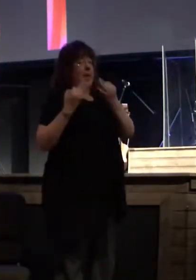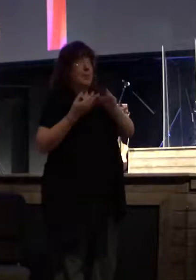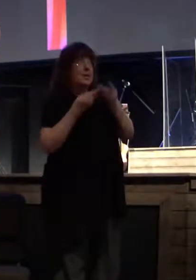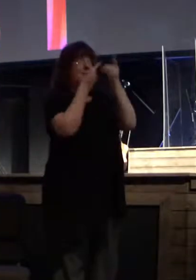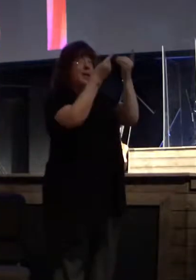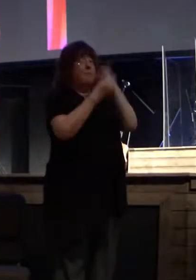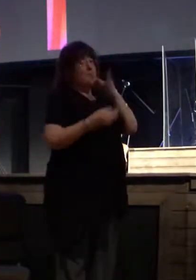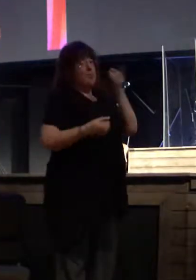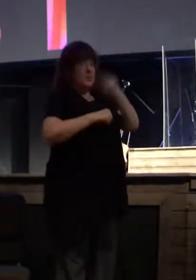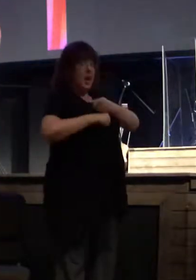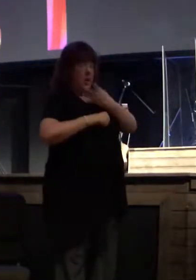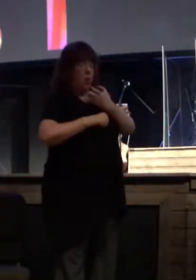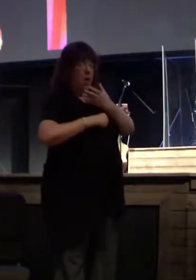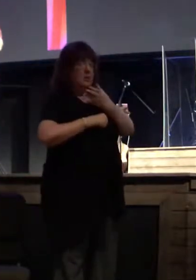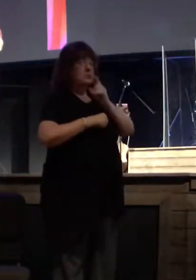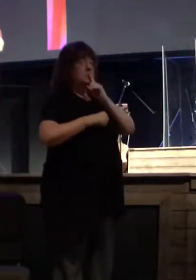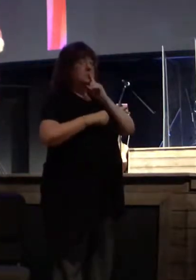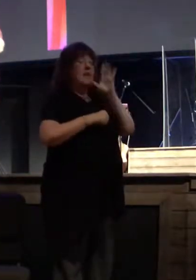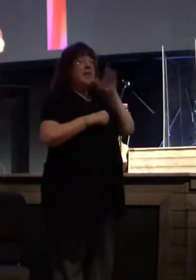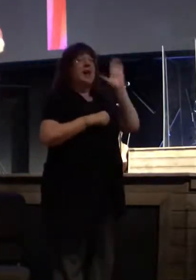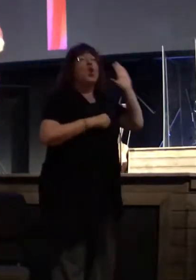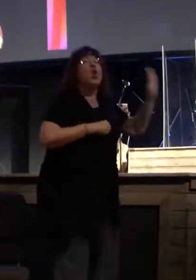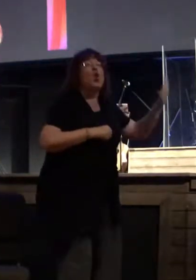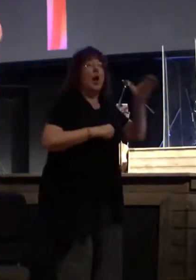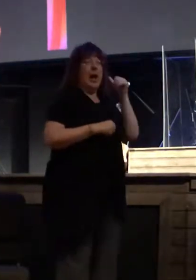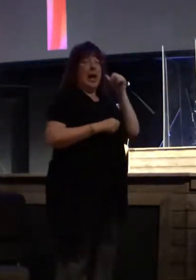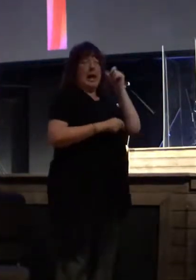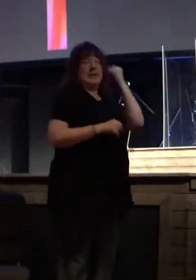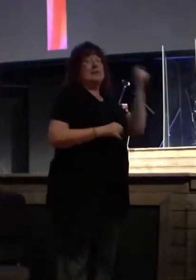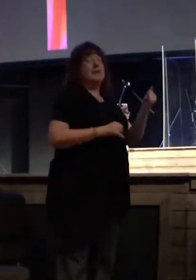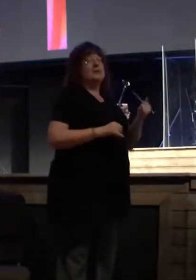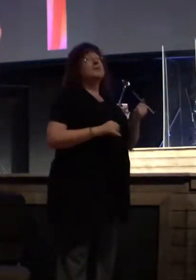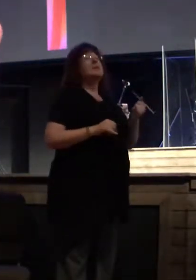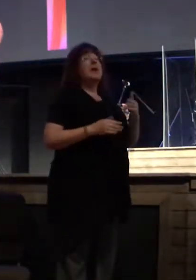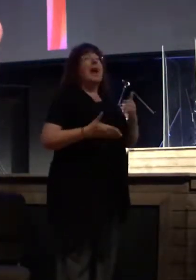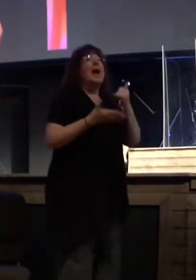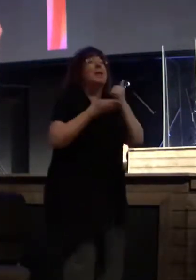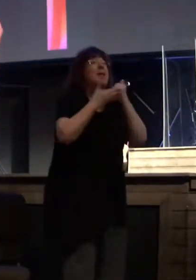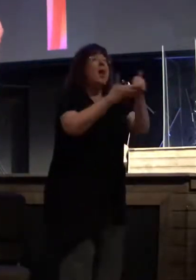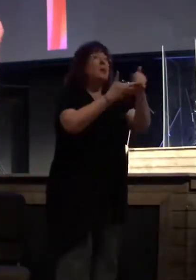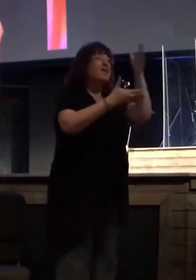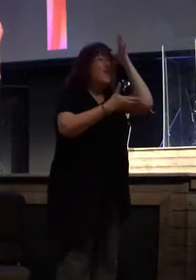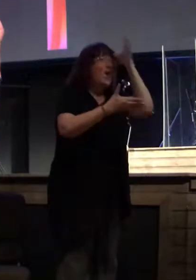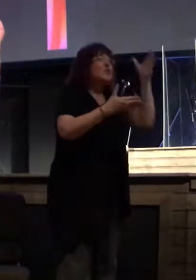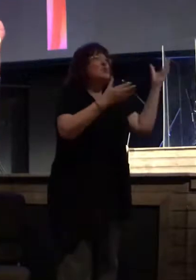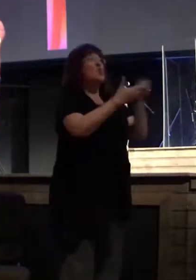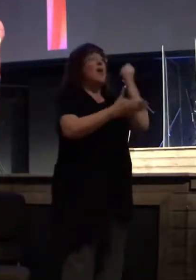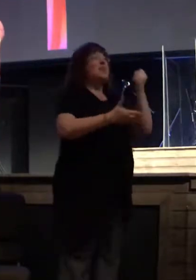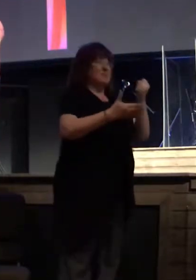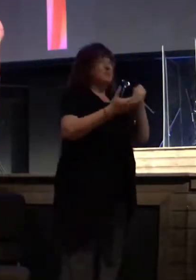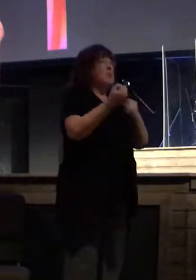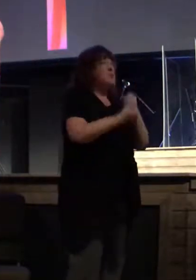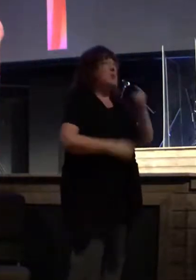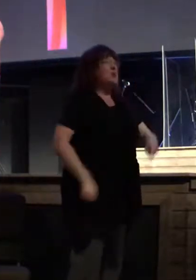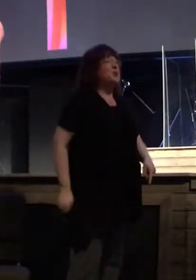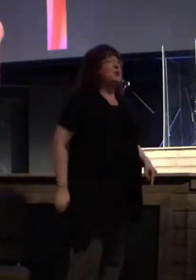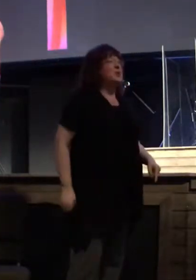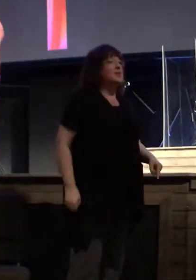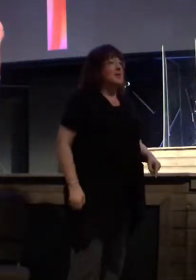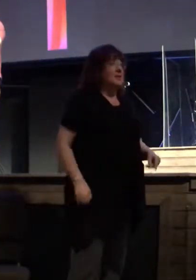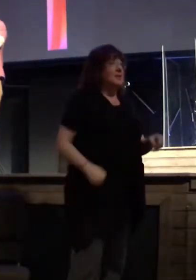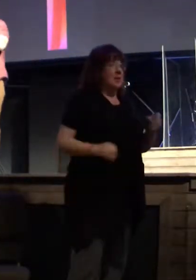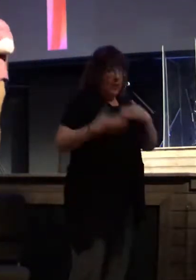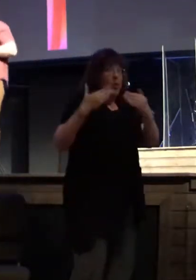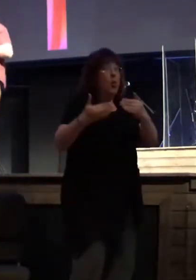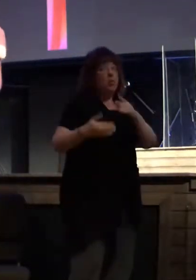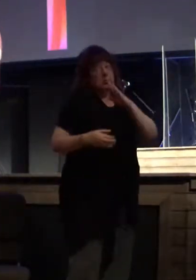for Mother's Day? Don't let it be her idea. Like, this will, I'm helping you win. I got you.